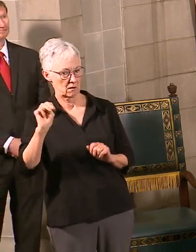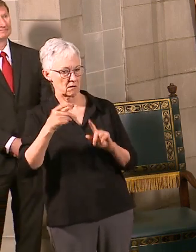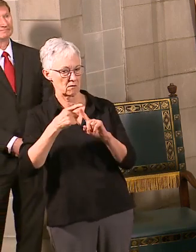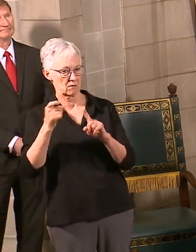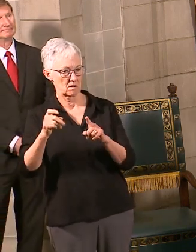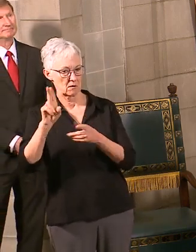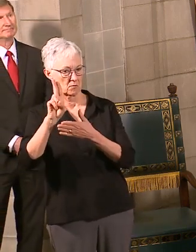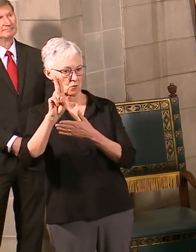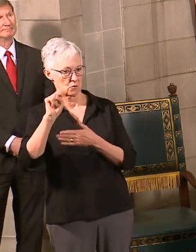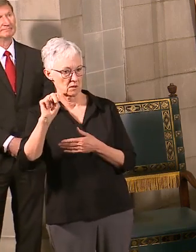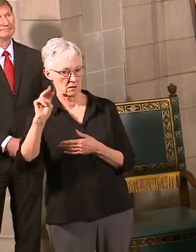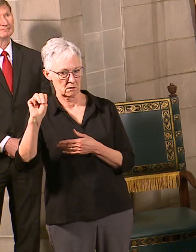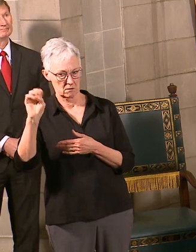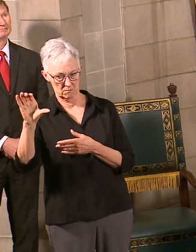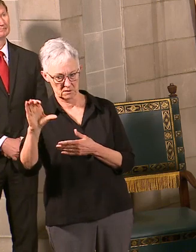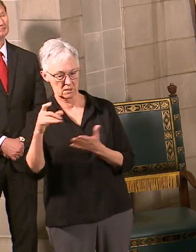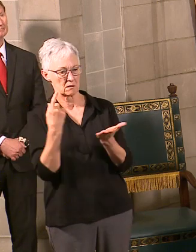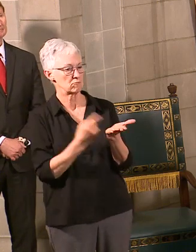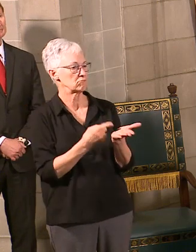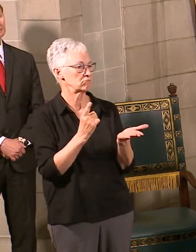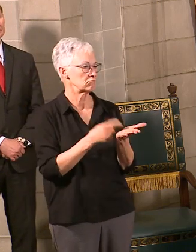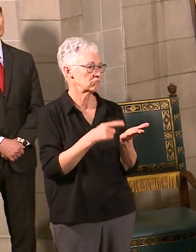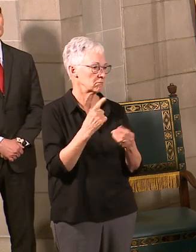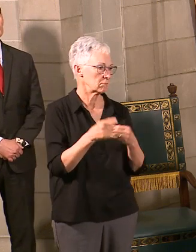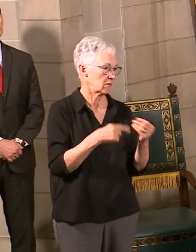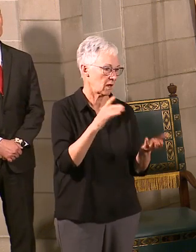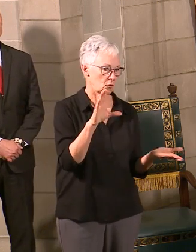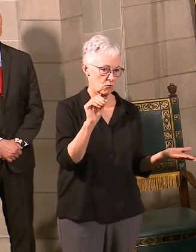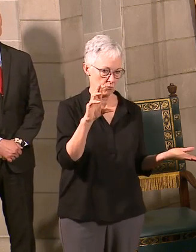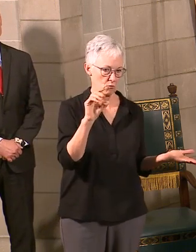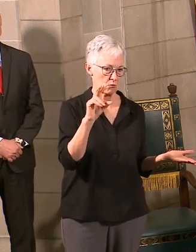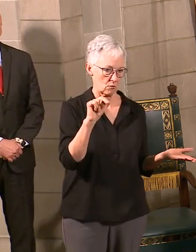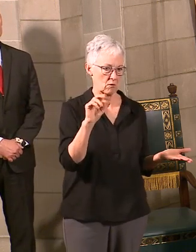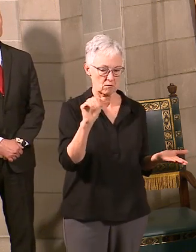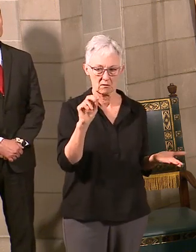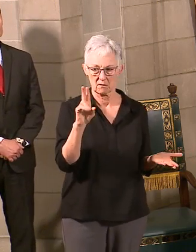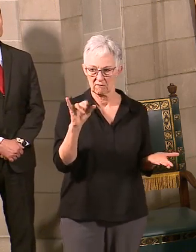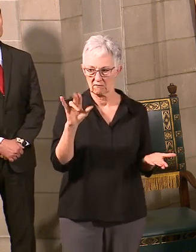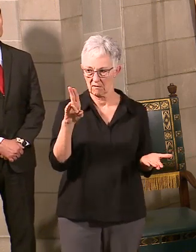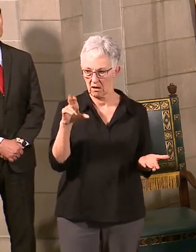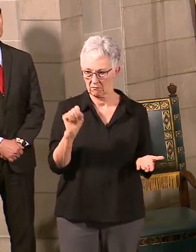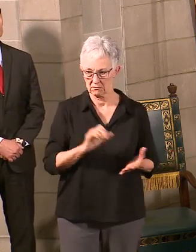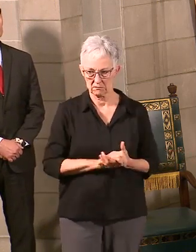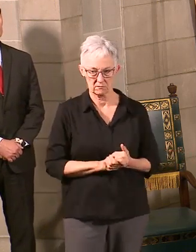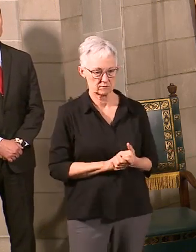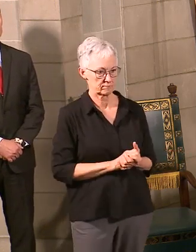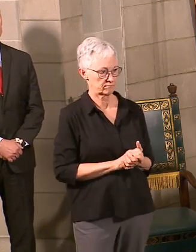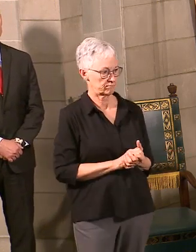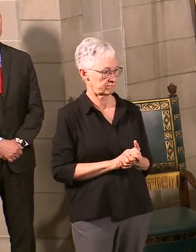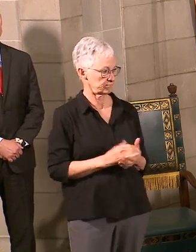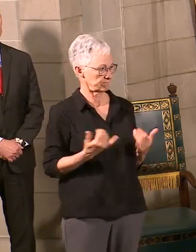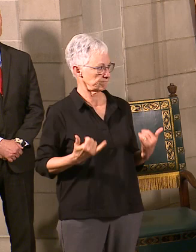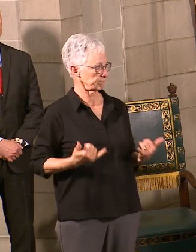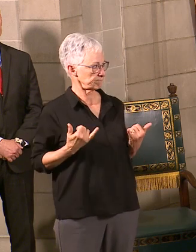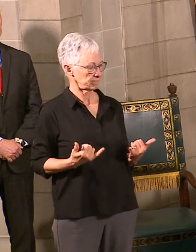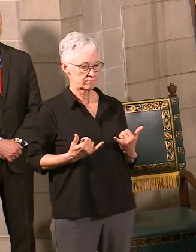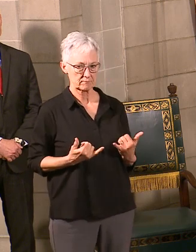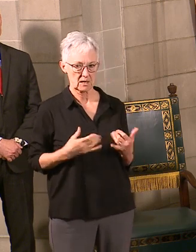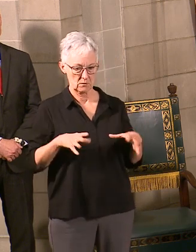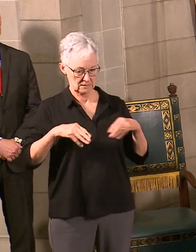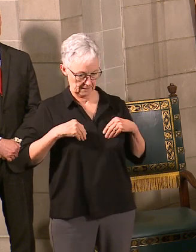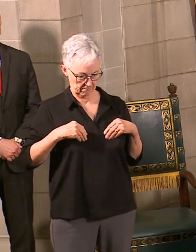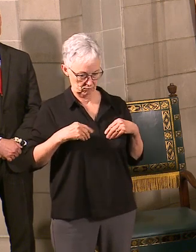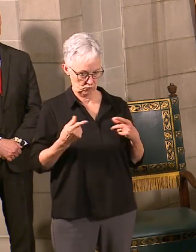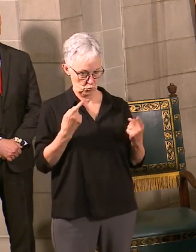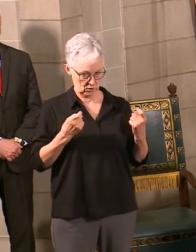and Nebraska Medicine, talking about, again, the response to the coronavirus here in the state. And so with that, we'll go ahead and roll into questions and